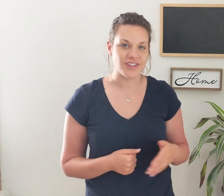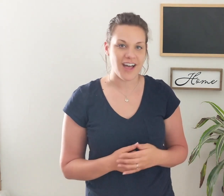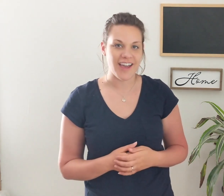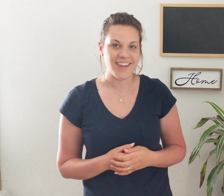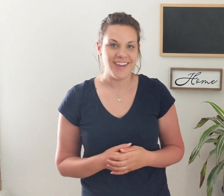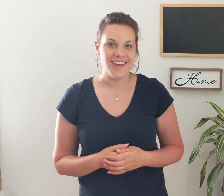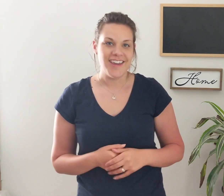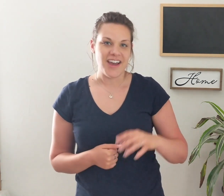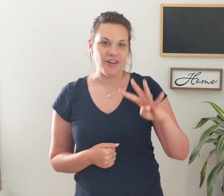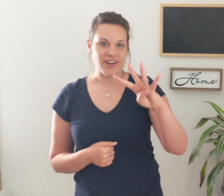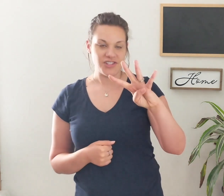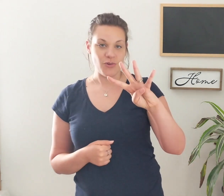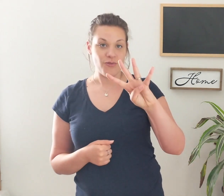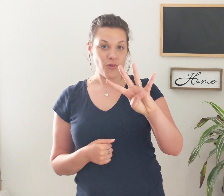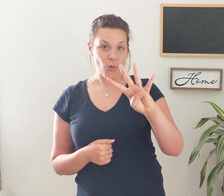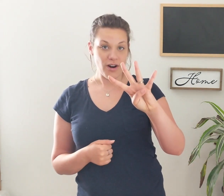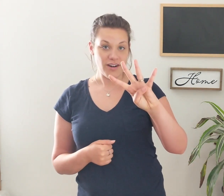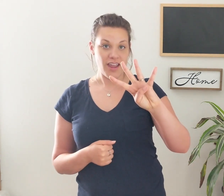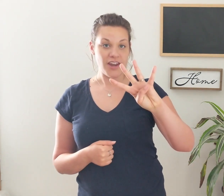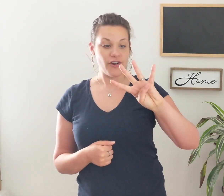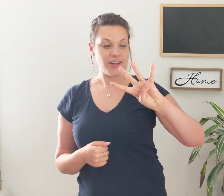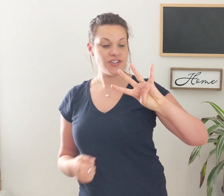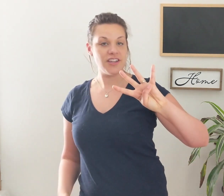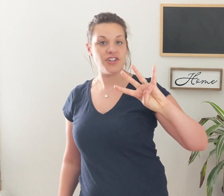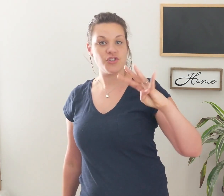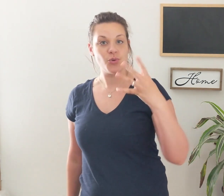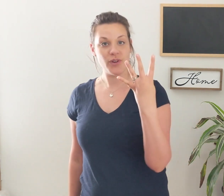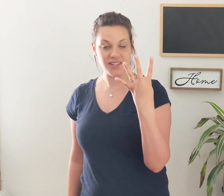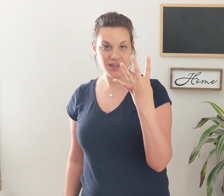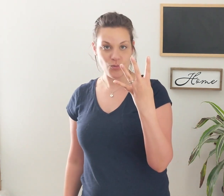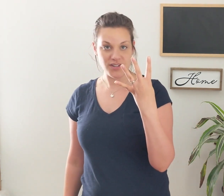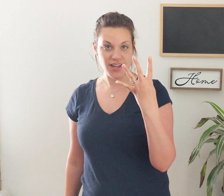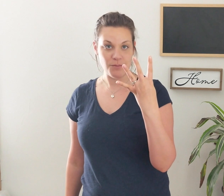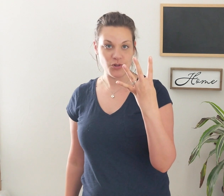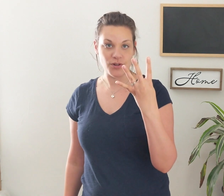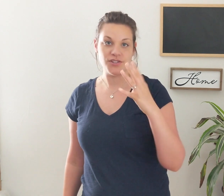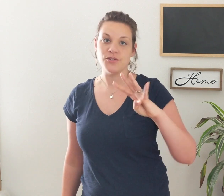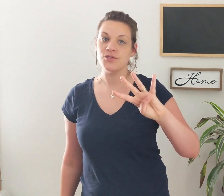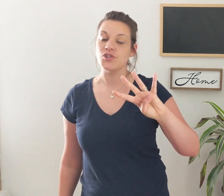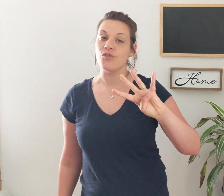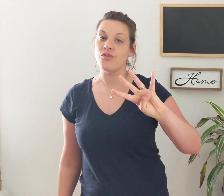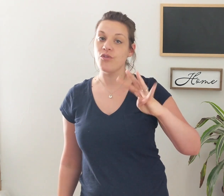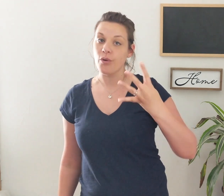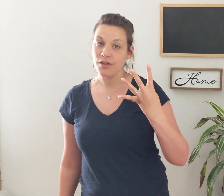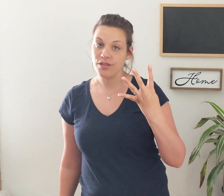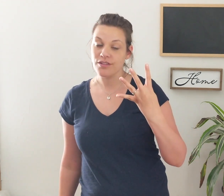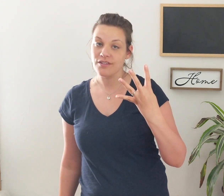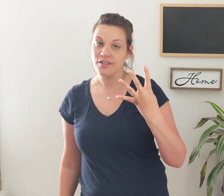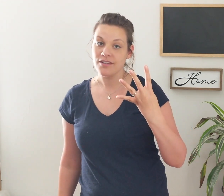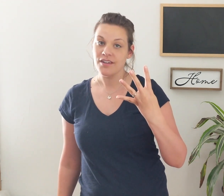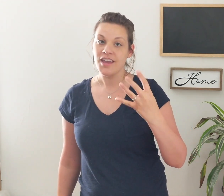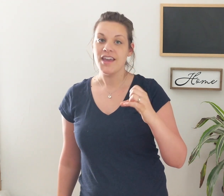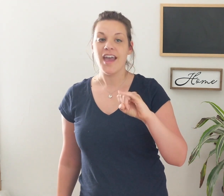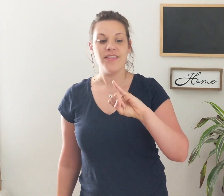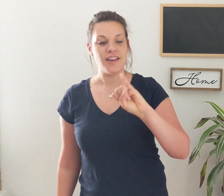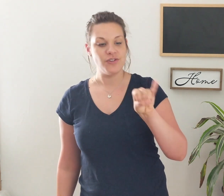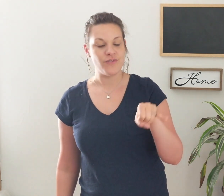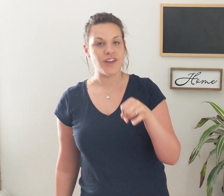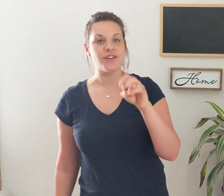July. All right, so 4, and you're actually gonna twist it one time towards you. So 4th, and then you finger